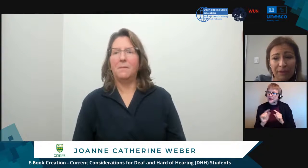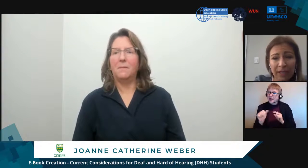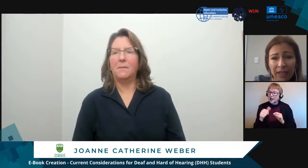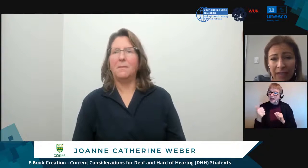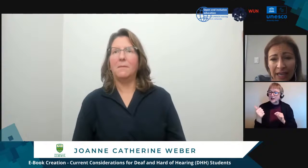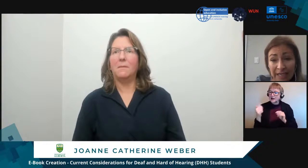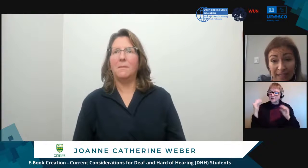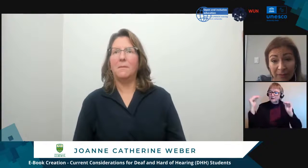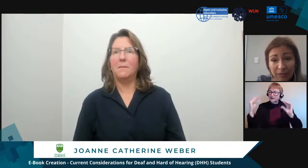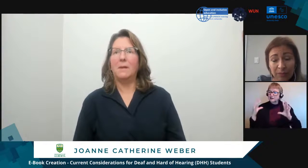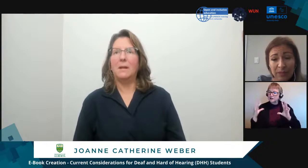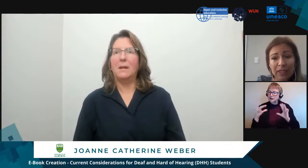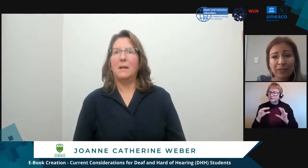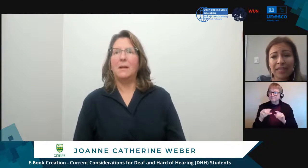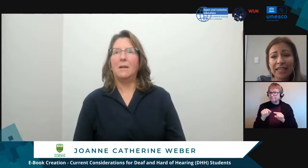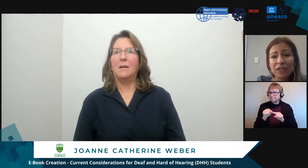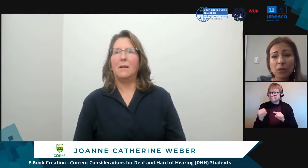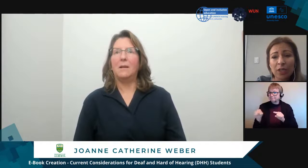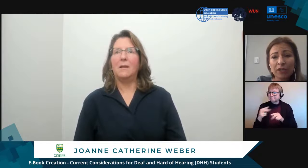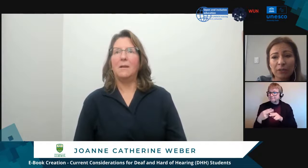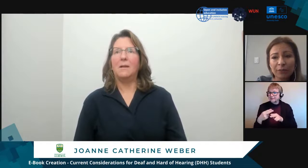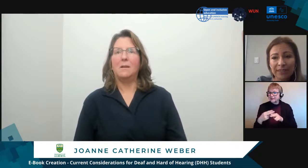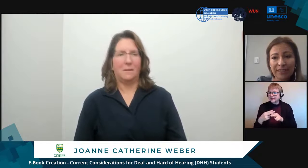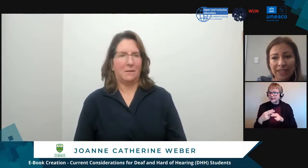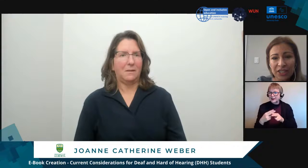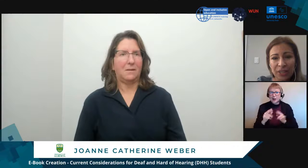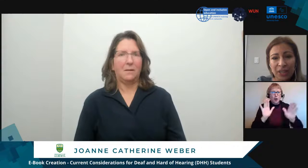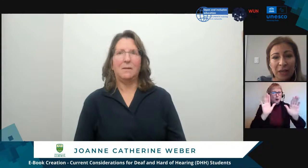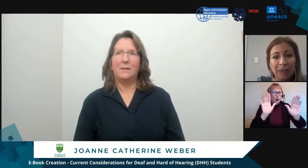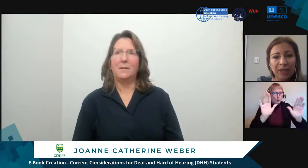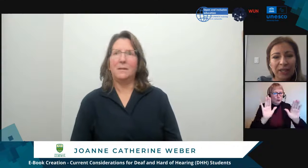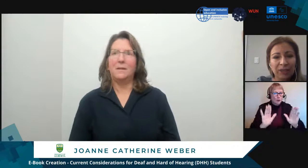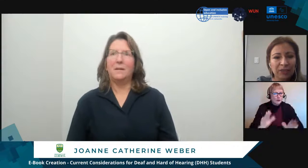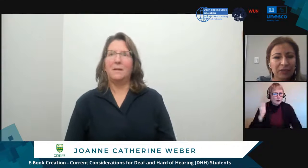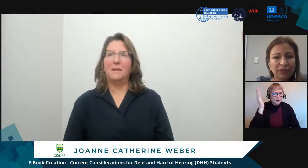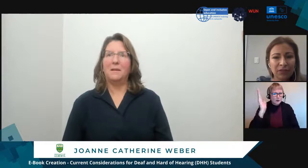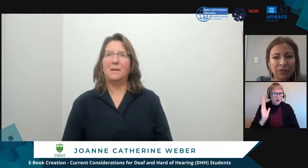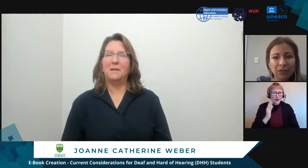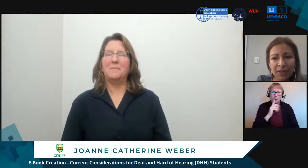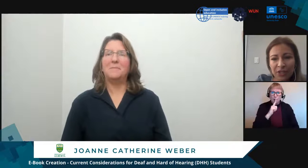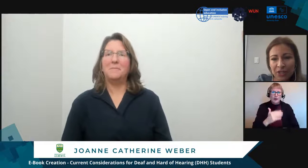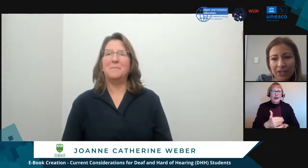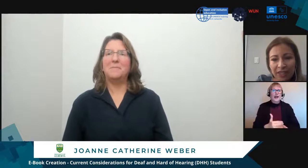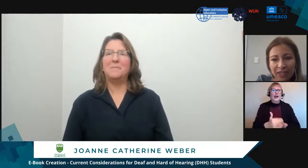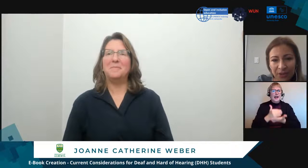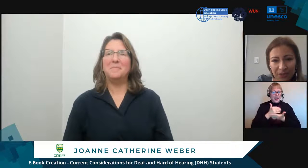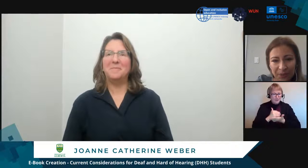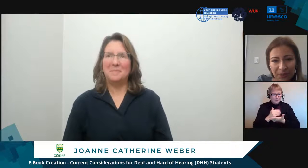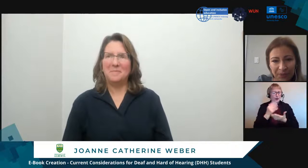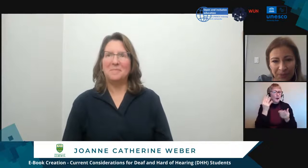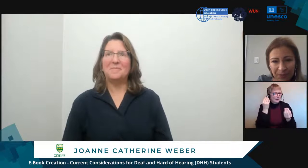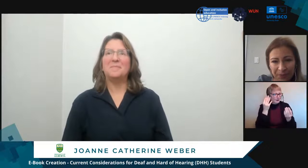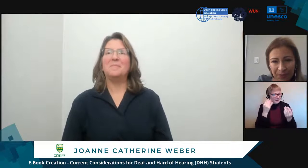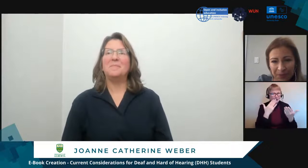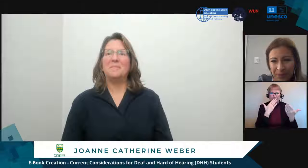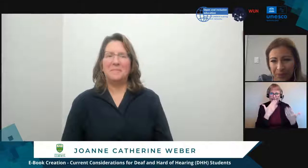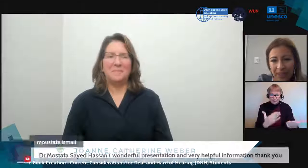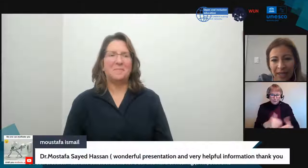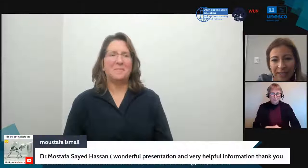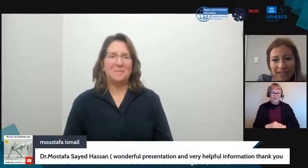Professor Mustafa Sam from Egypt says, wonderful presentation and very helpful for information. Thank you.